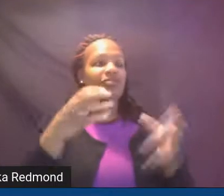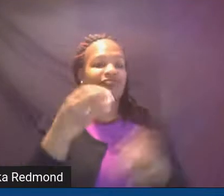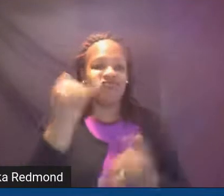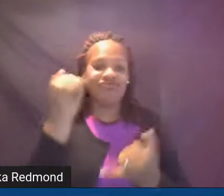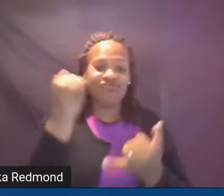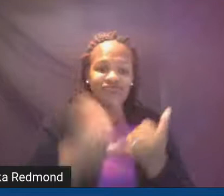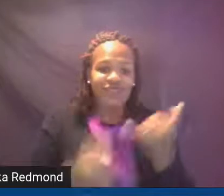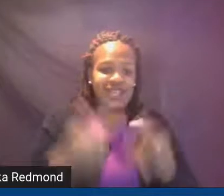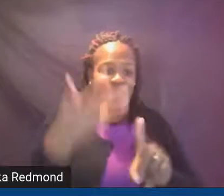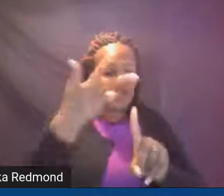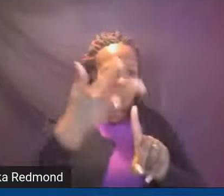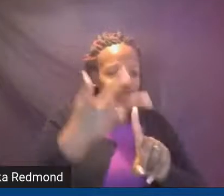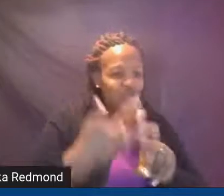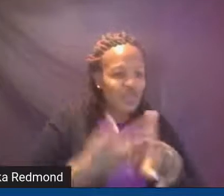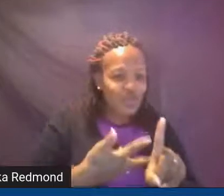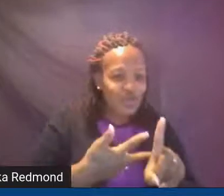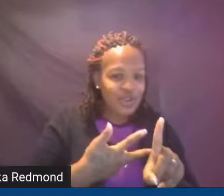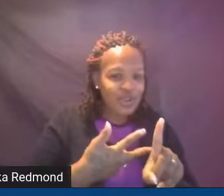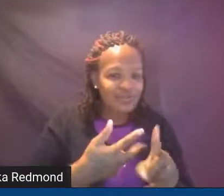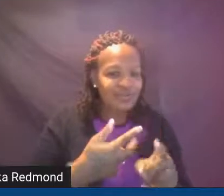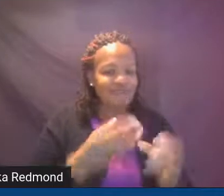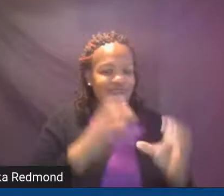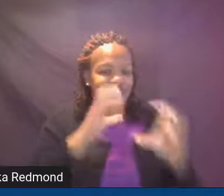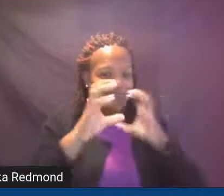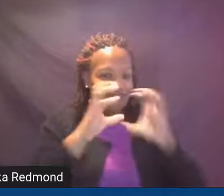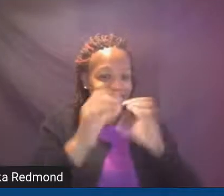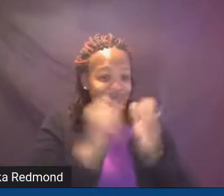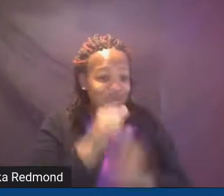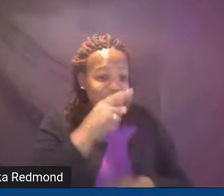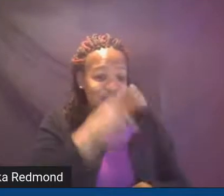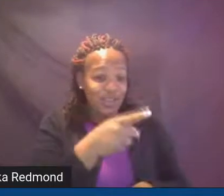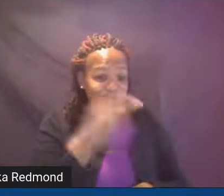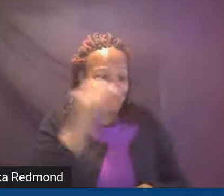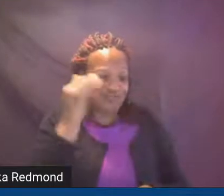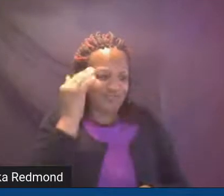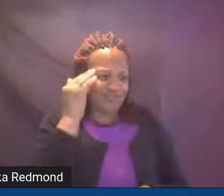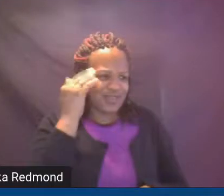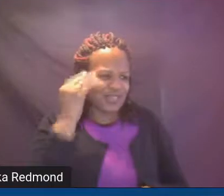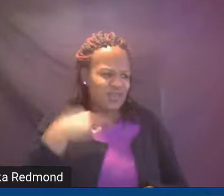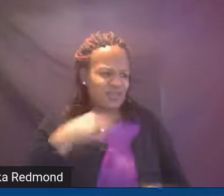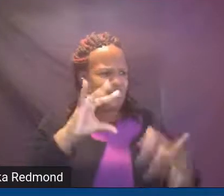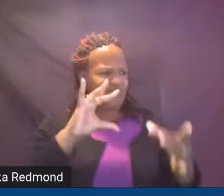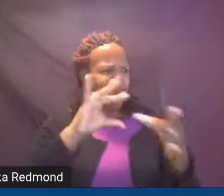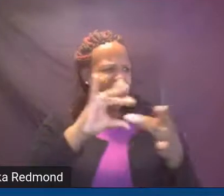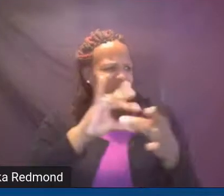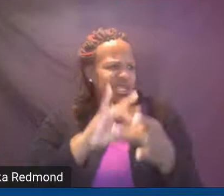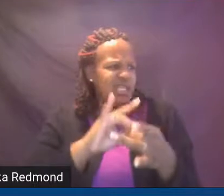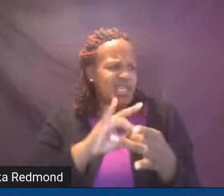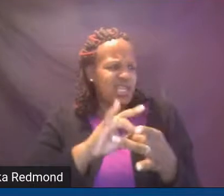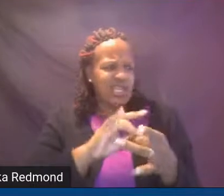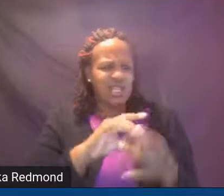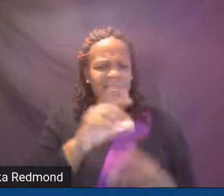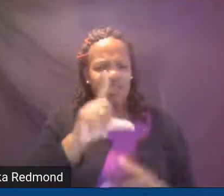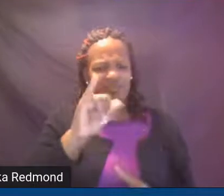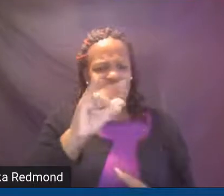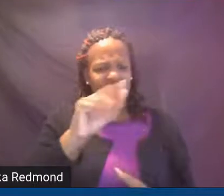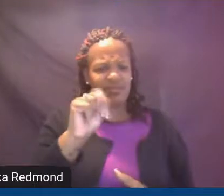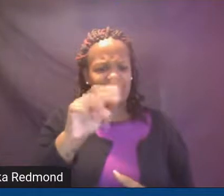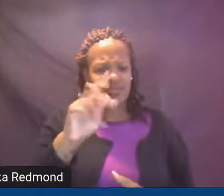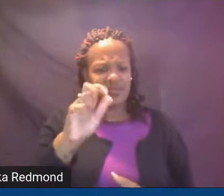you. It has been amazing learning. I know we have been connected on LinkedIn for almost 3 or 4 years.